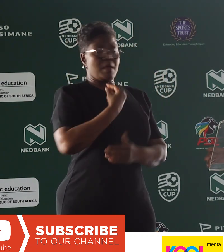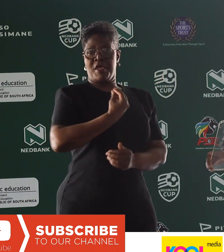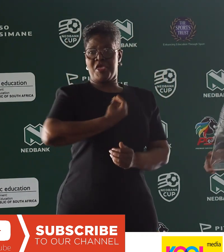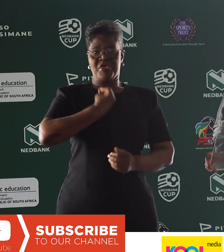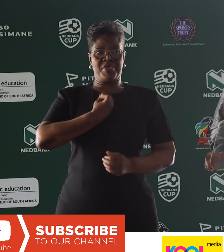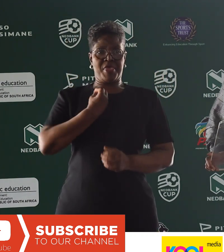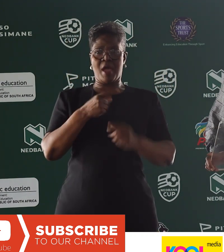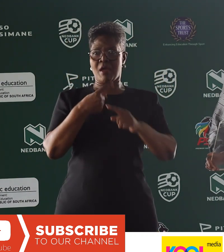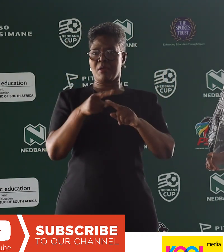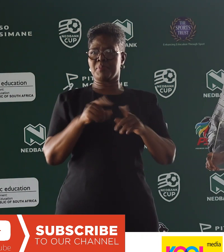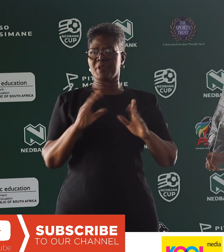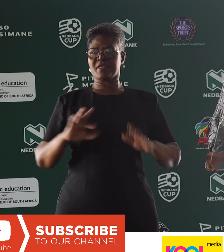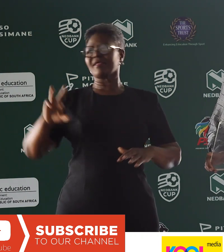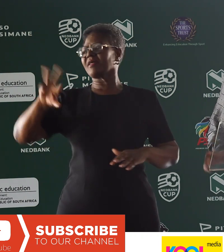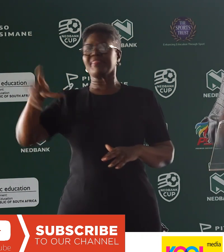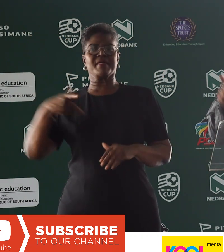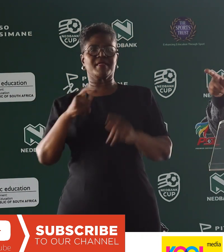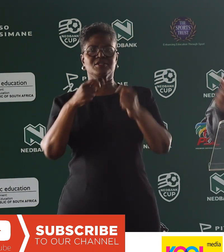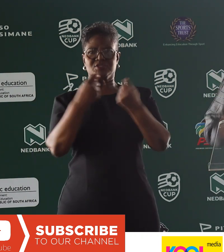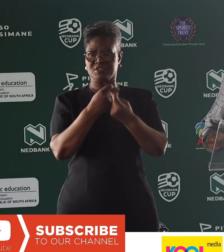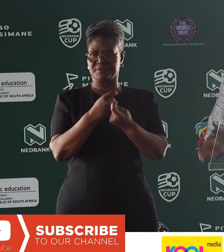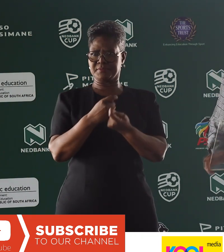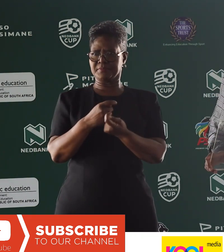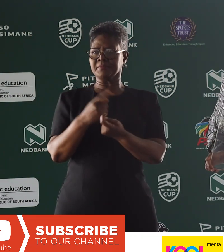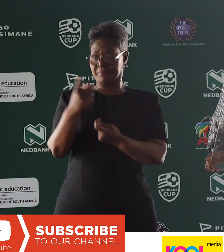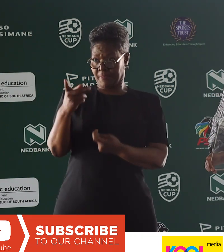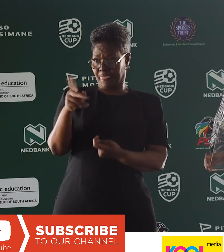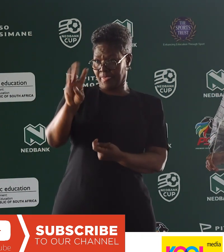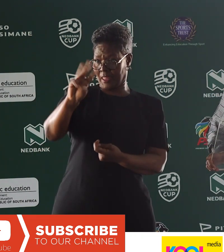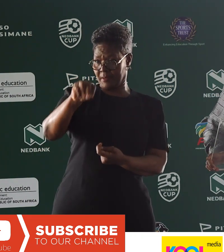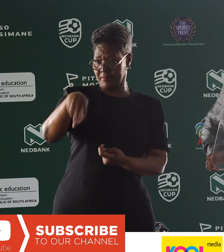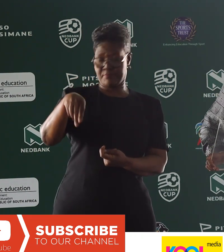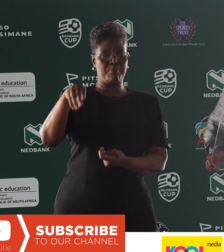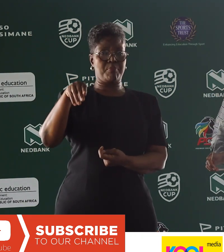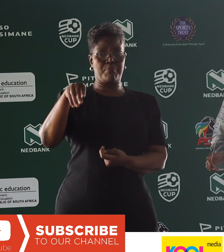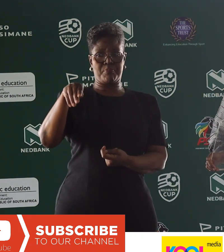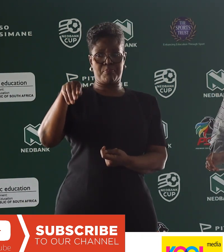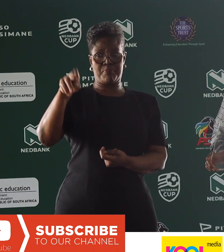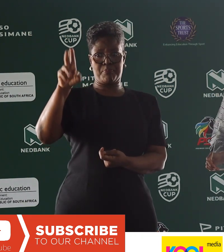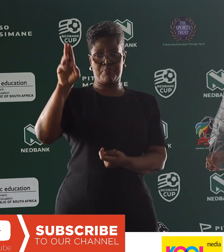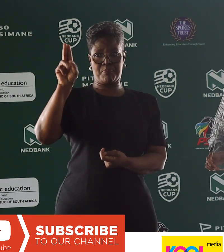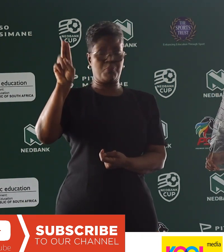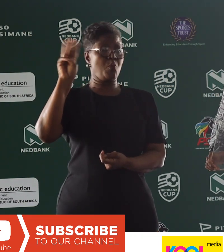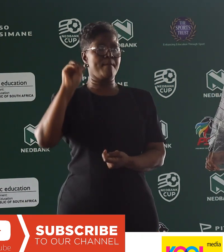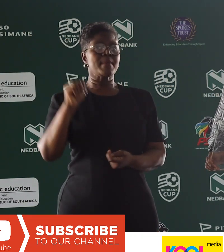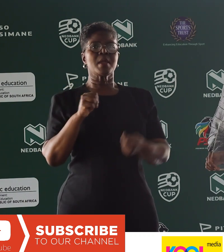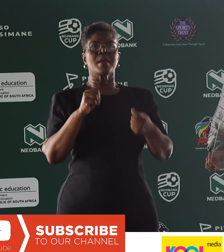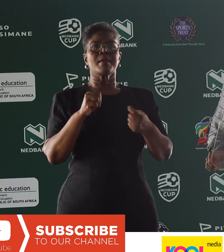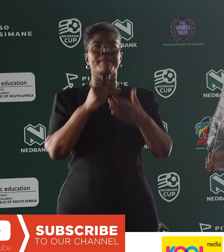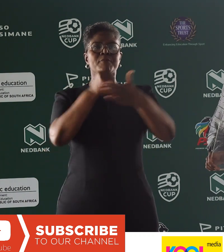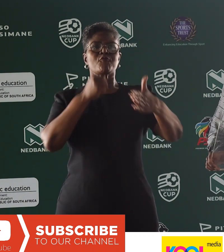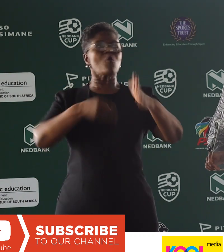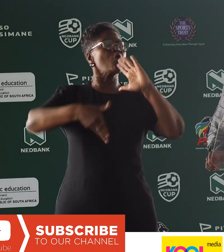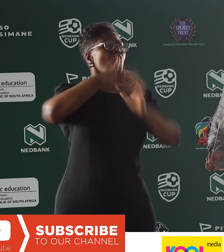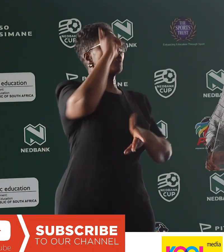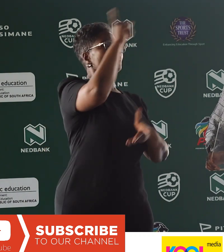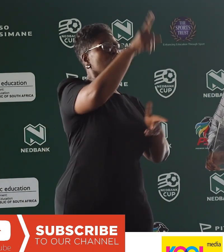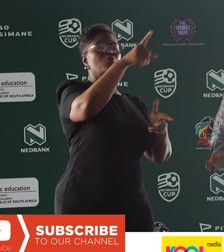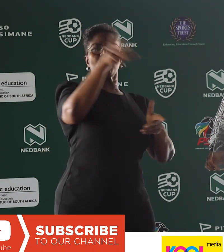another team, including Mpumi. I said there was a time when we used to go with FNB.